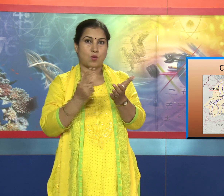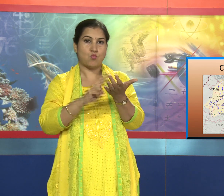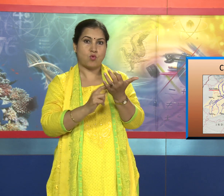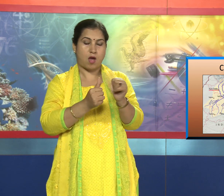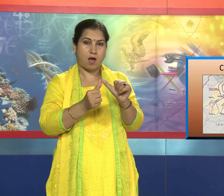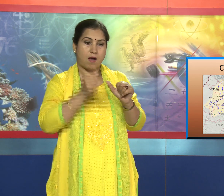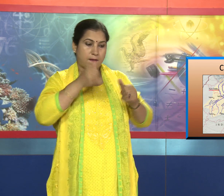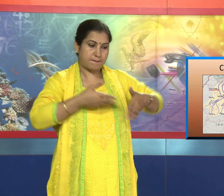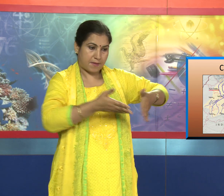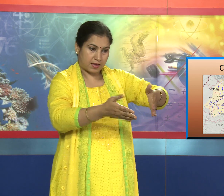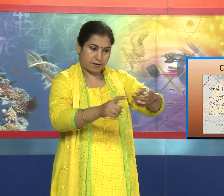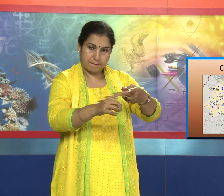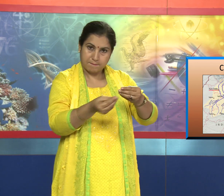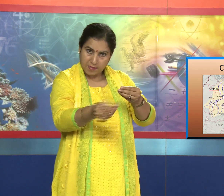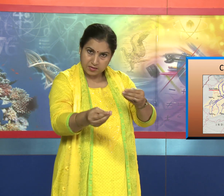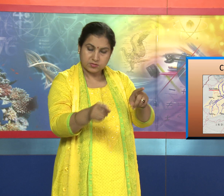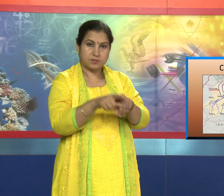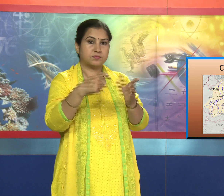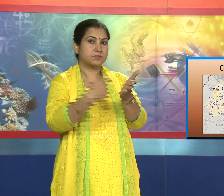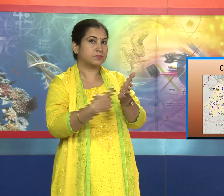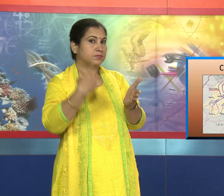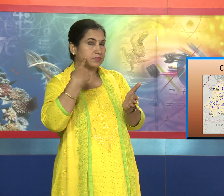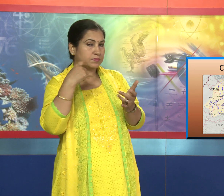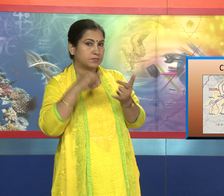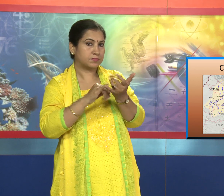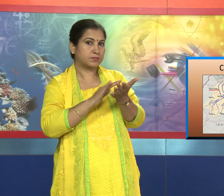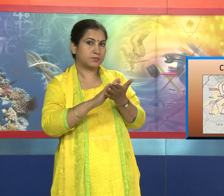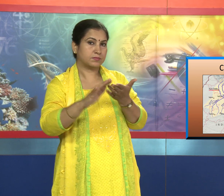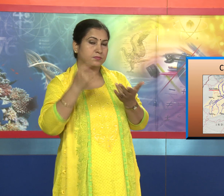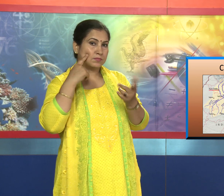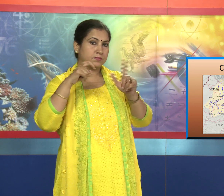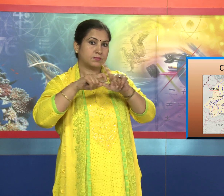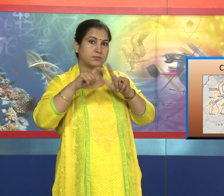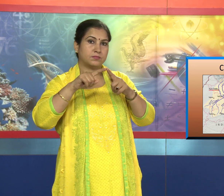Rishikesh, Haridwar,